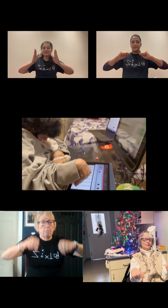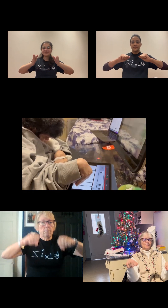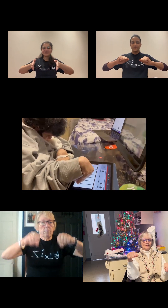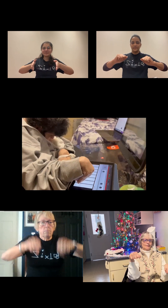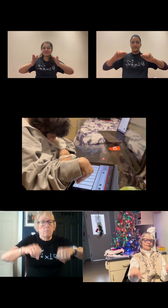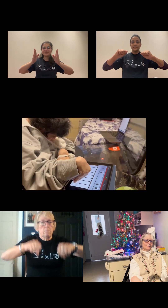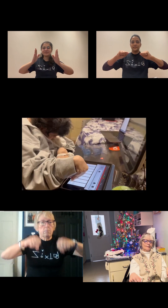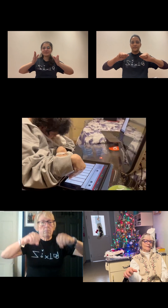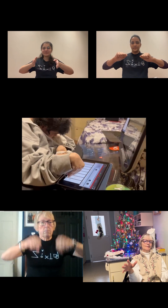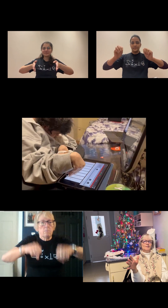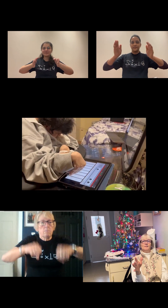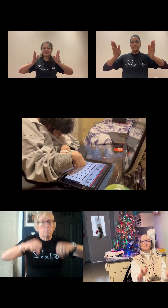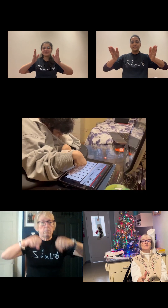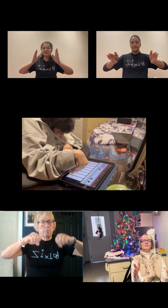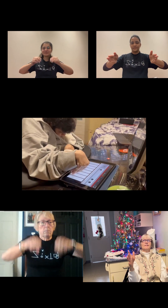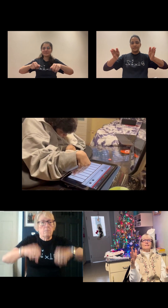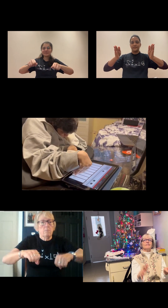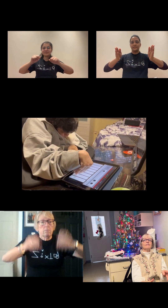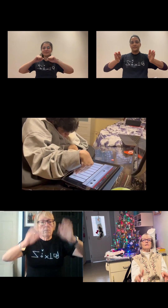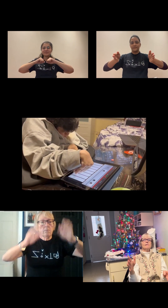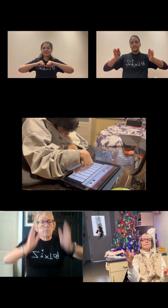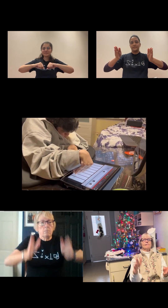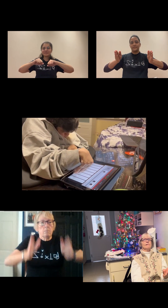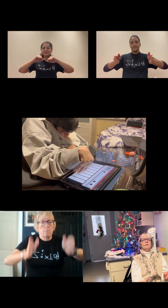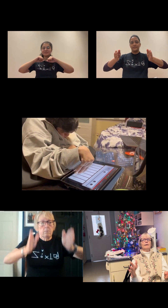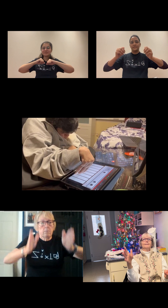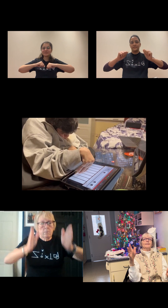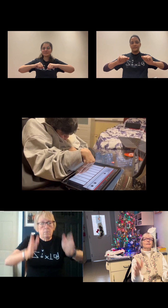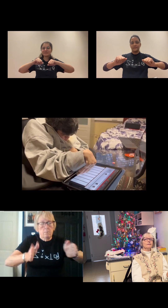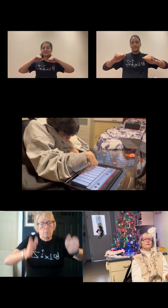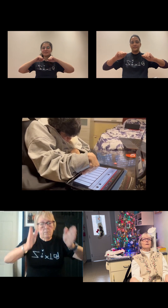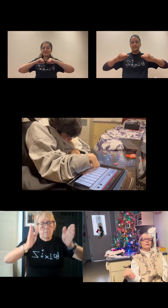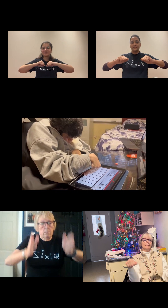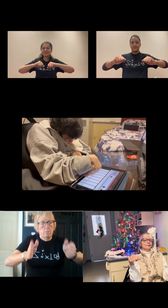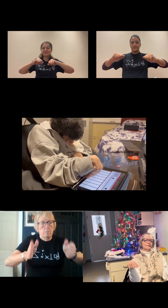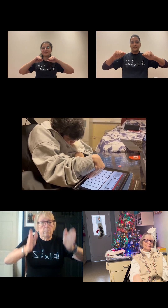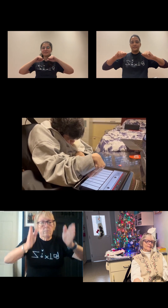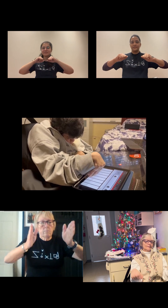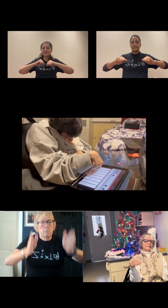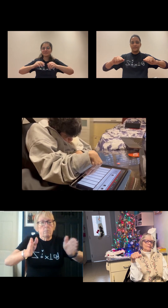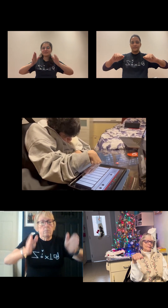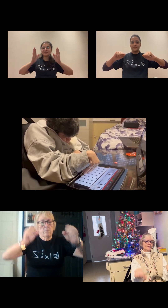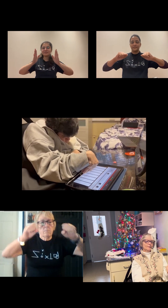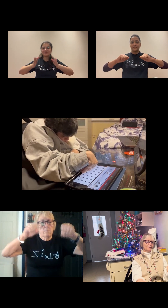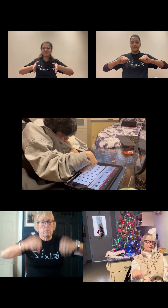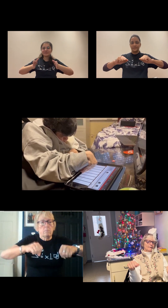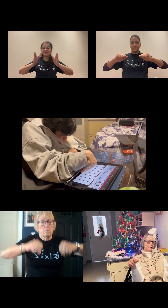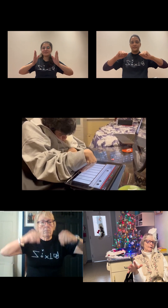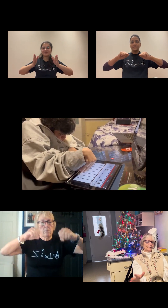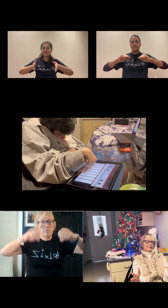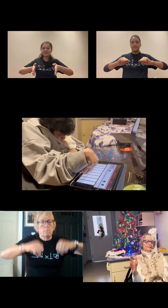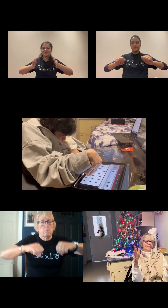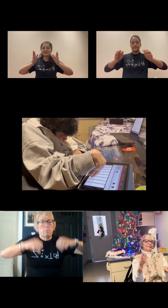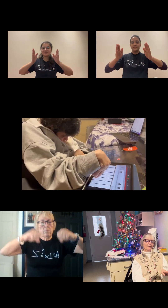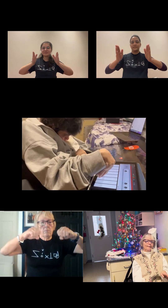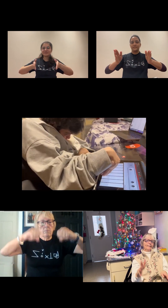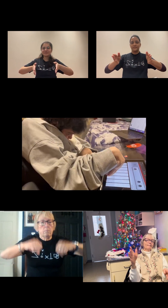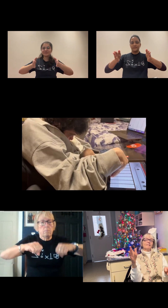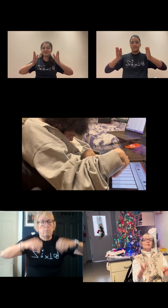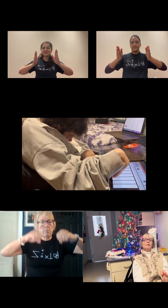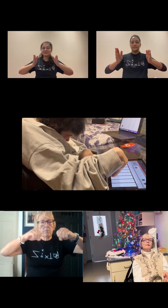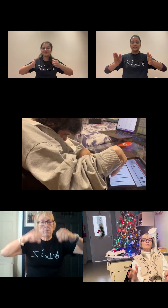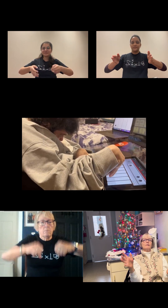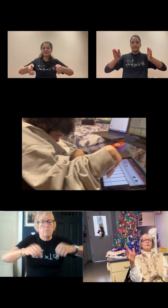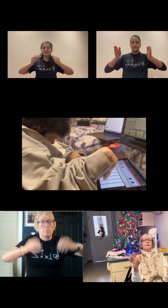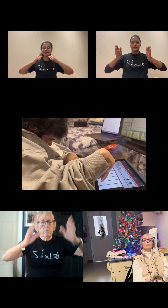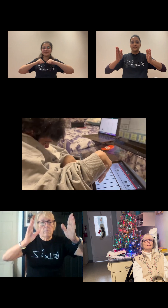a breakfast tray, but there's a price. Little things like that